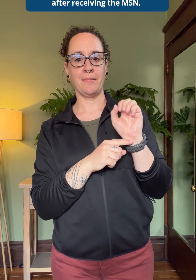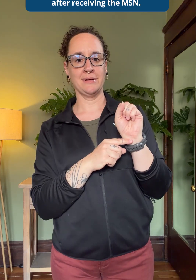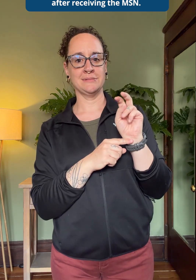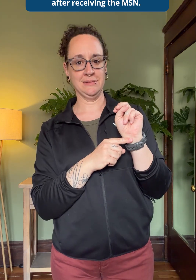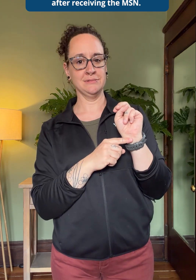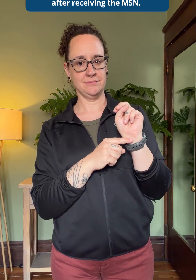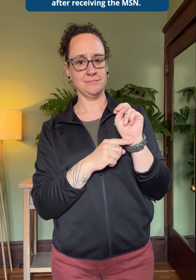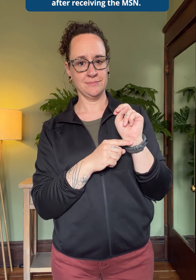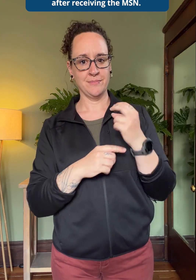the MSN.